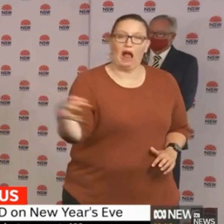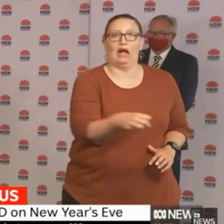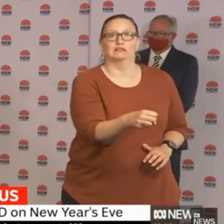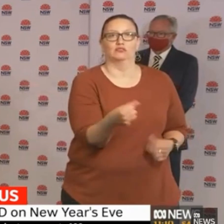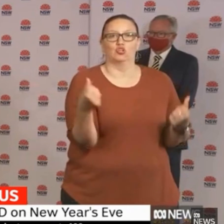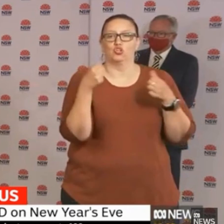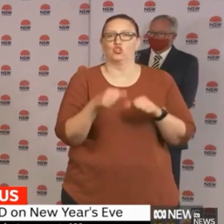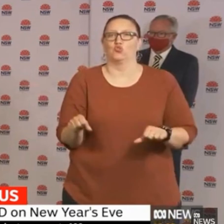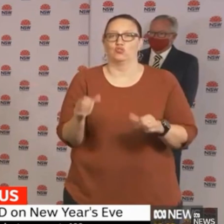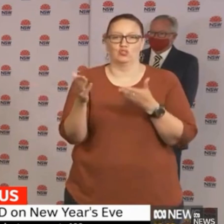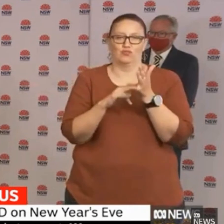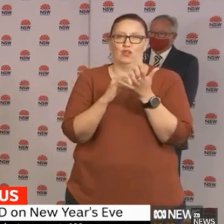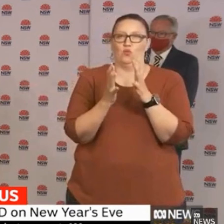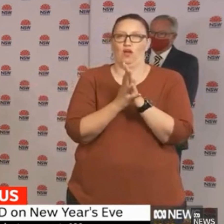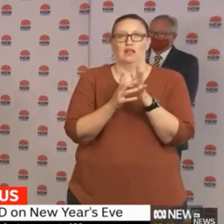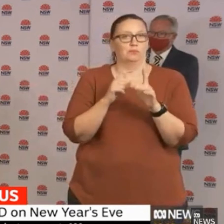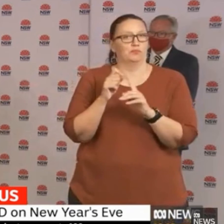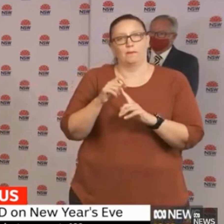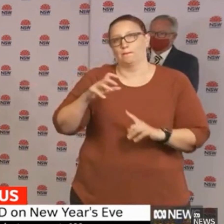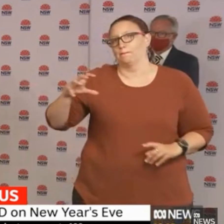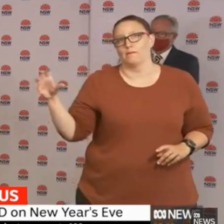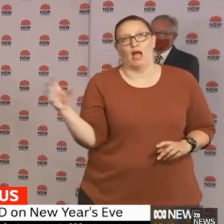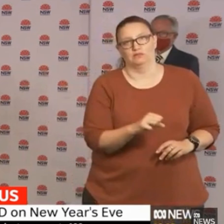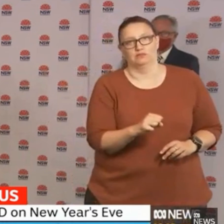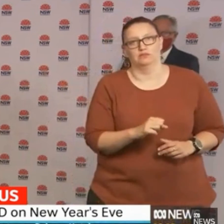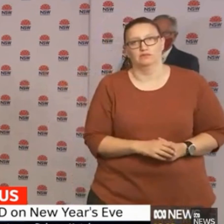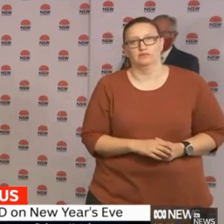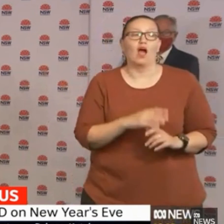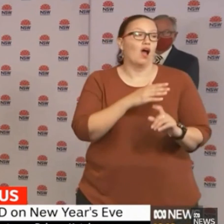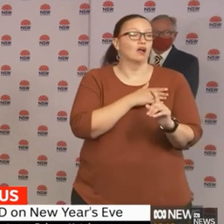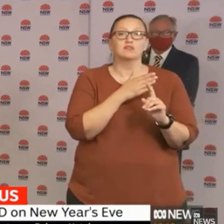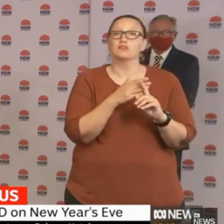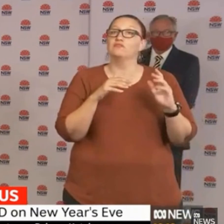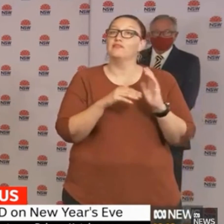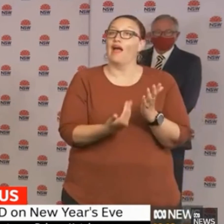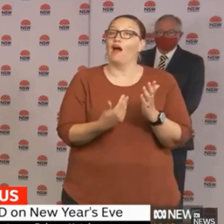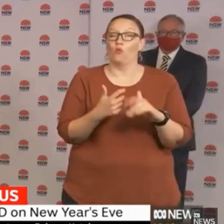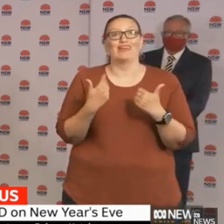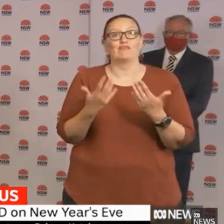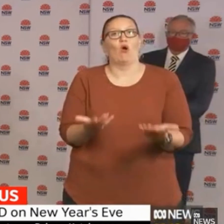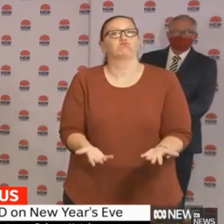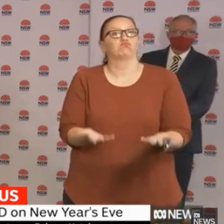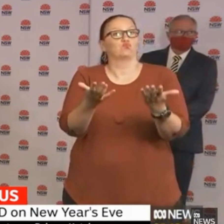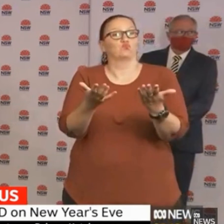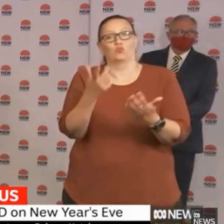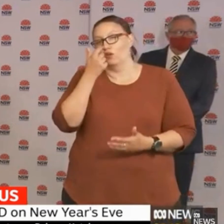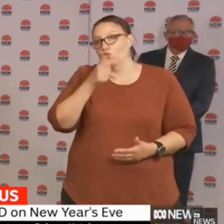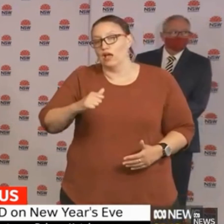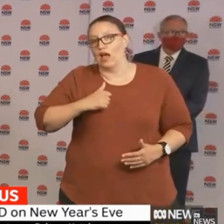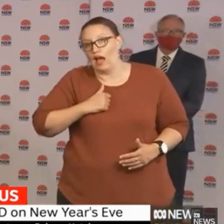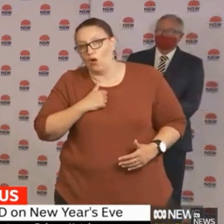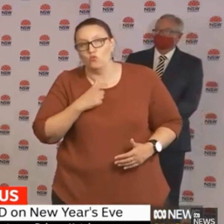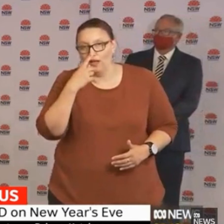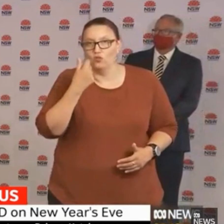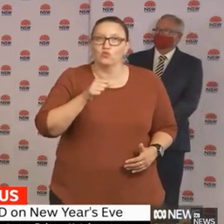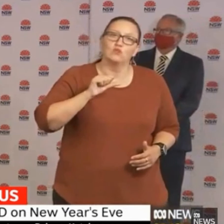Wales app when it comes to QR codes. So just to explain, until this point in time, we had given businesses the option of using their own QR codes